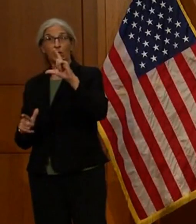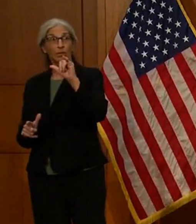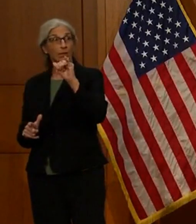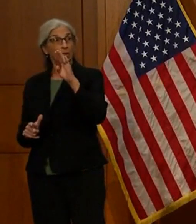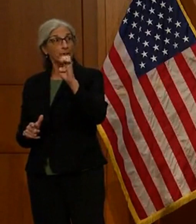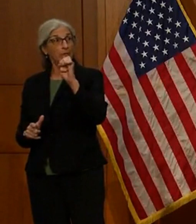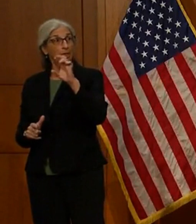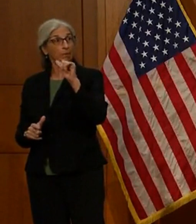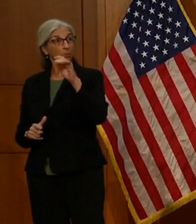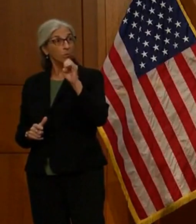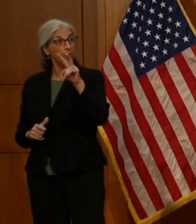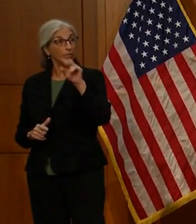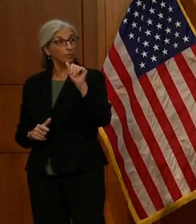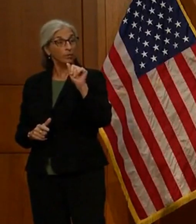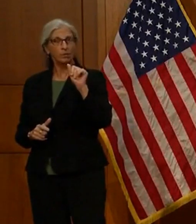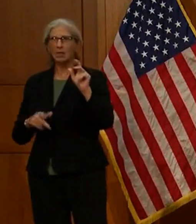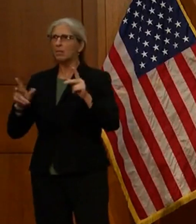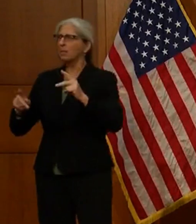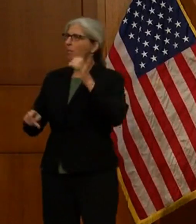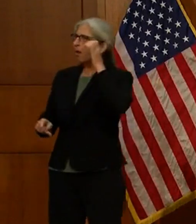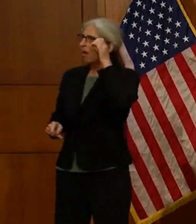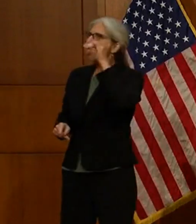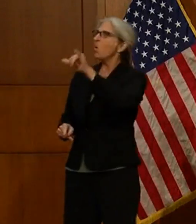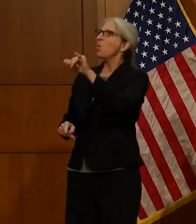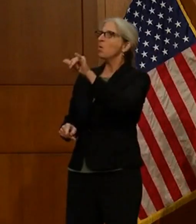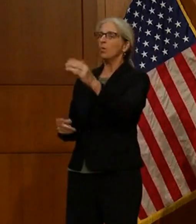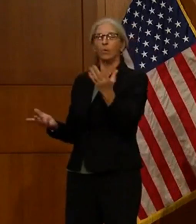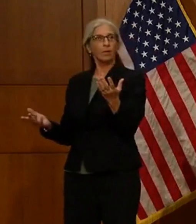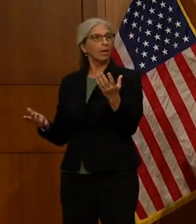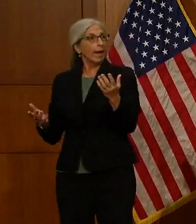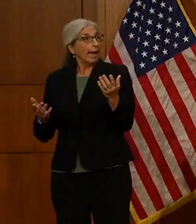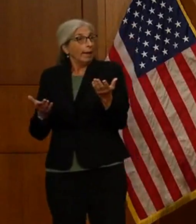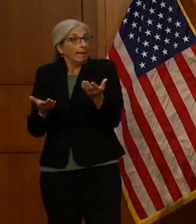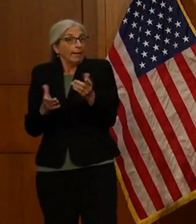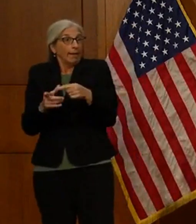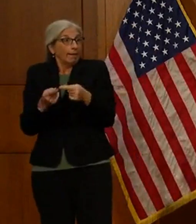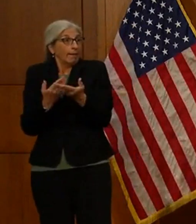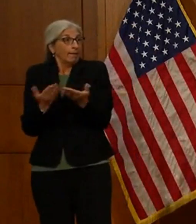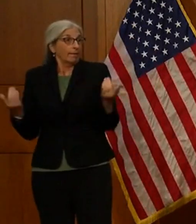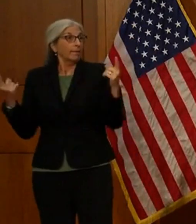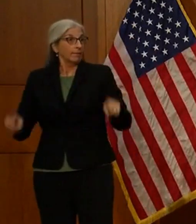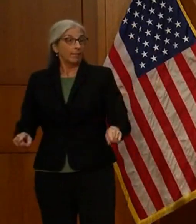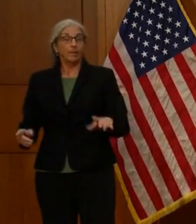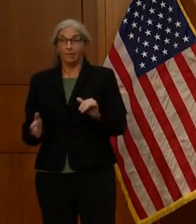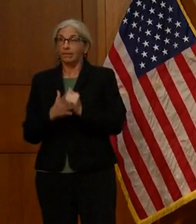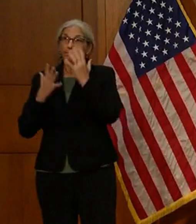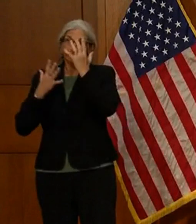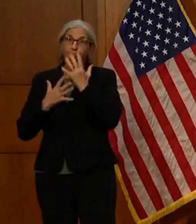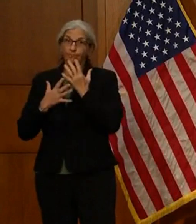meaning in those words, and thus these things happen, and that's regrettable.